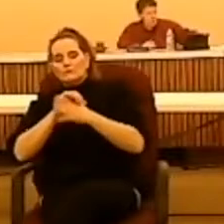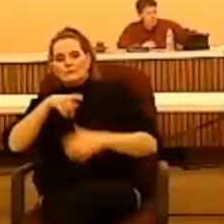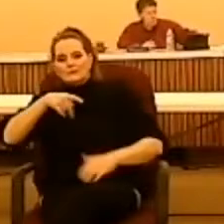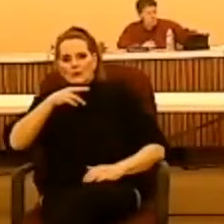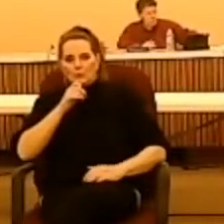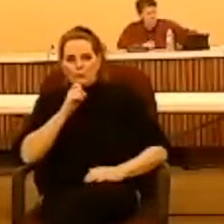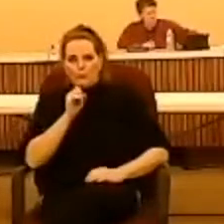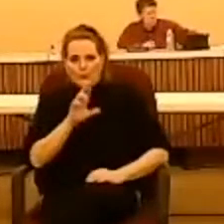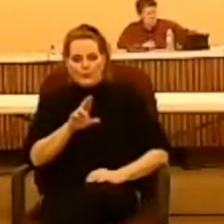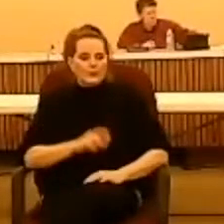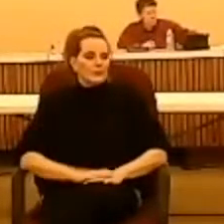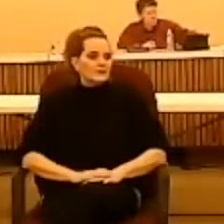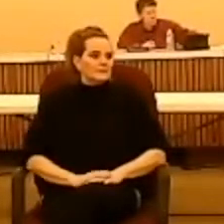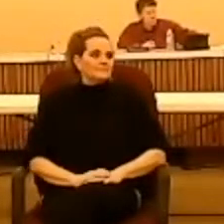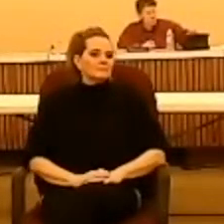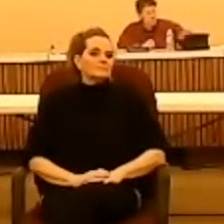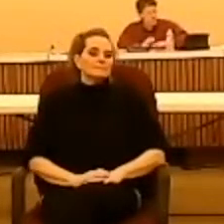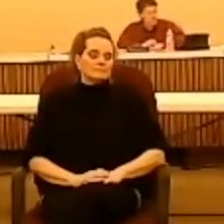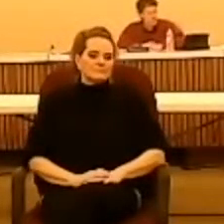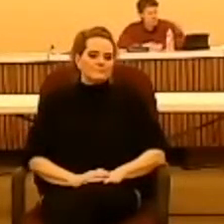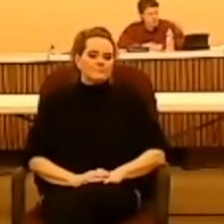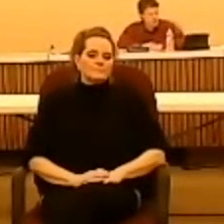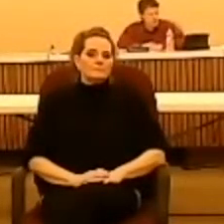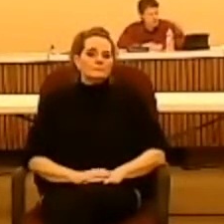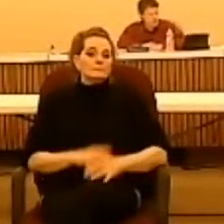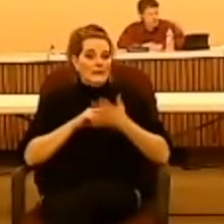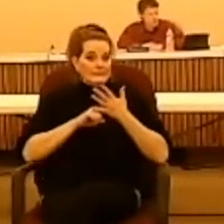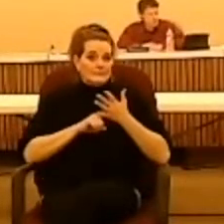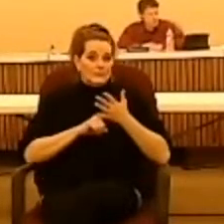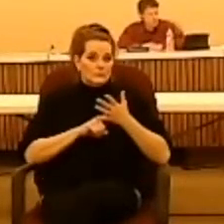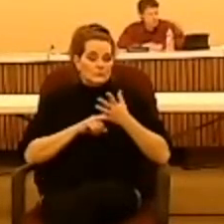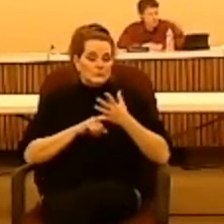Get well soon. any further discussion?